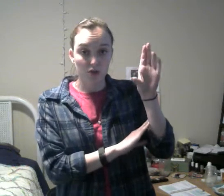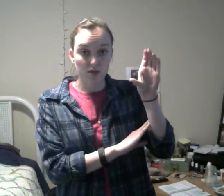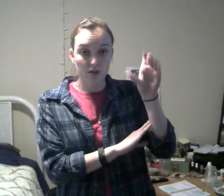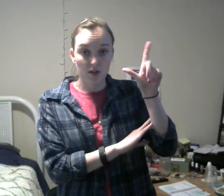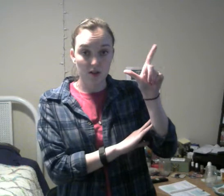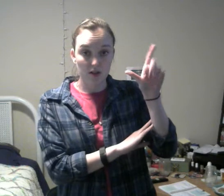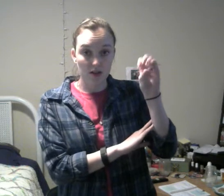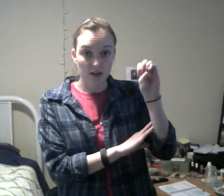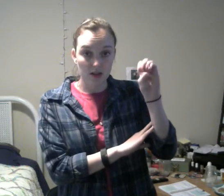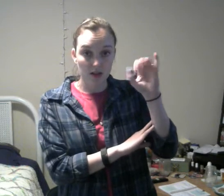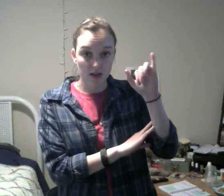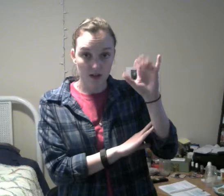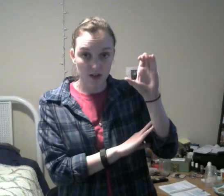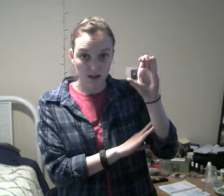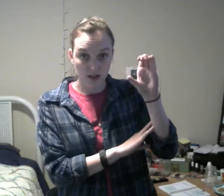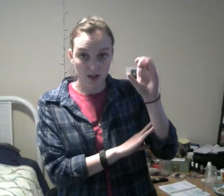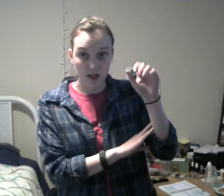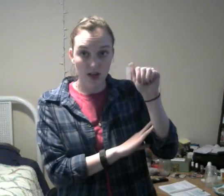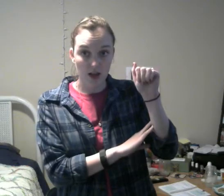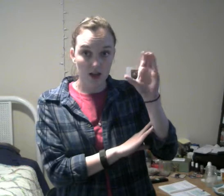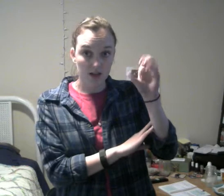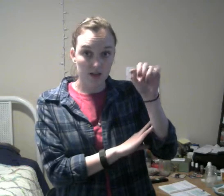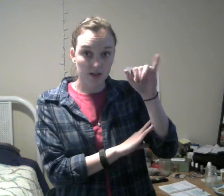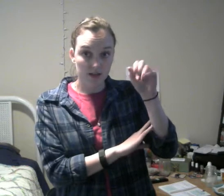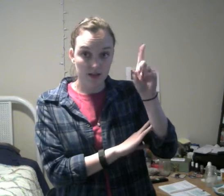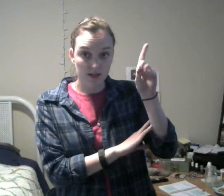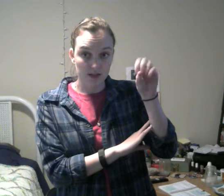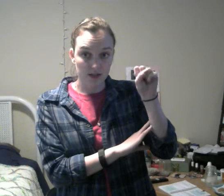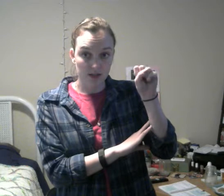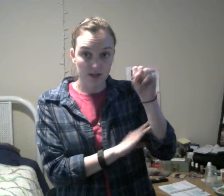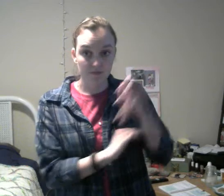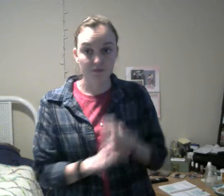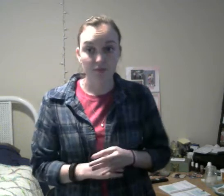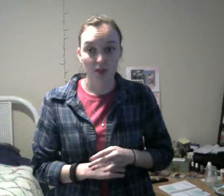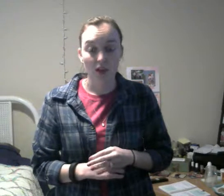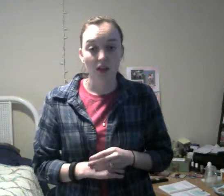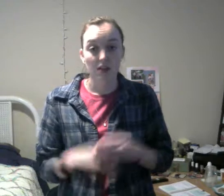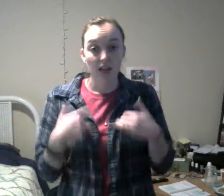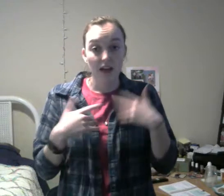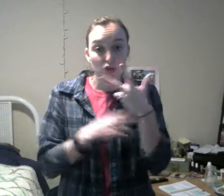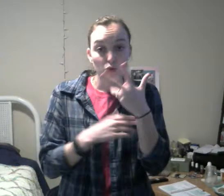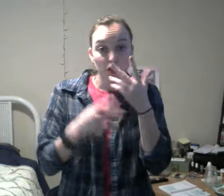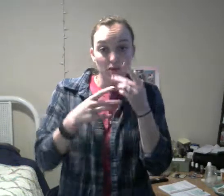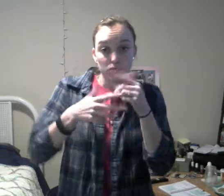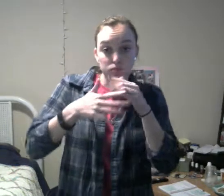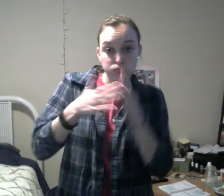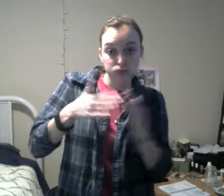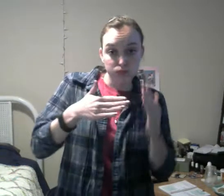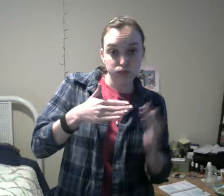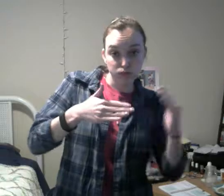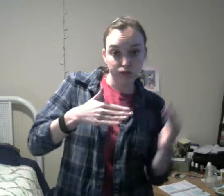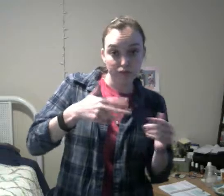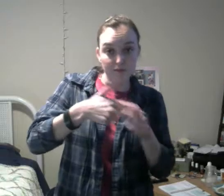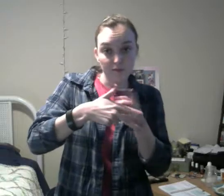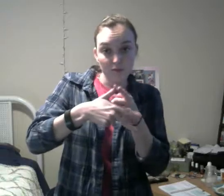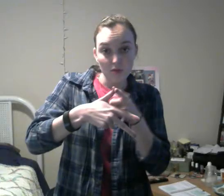out on here, the parts of a nucleotide, there are basically 3 parts. You're going to have a sugar, so that'd be the sugar right there. You're going to have a phosphate